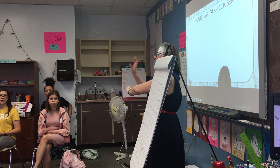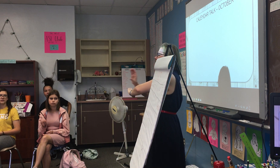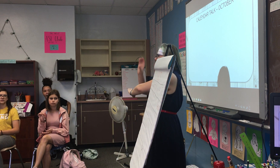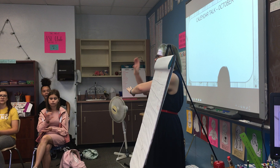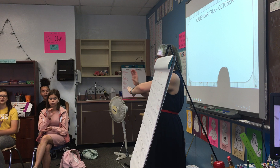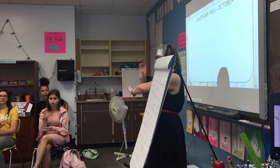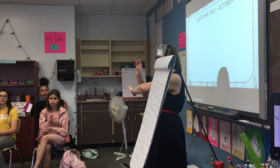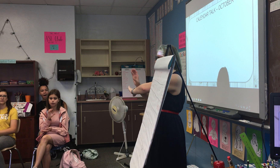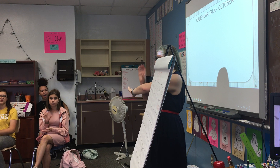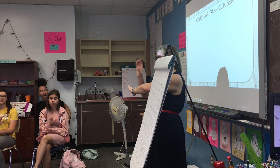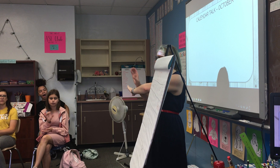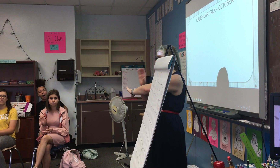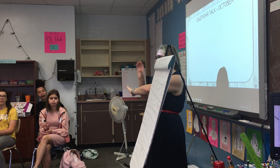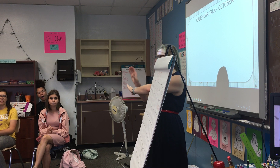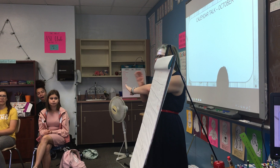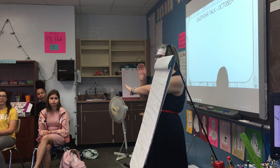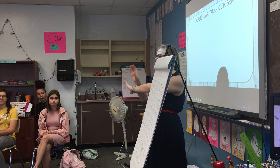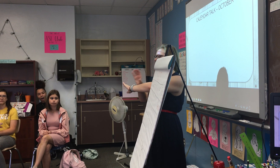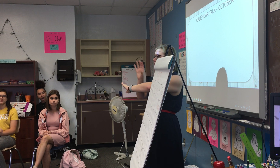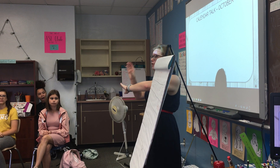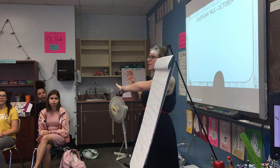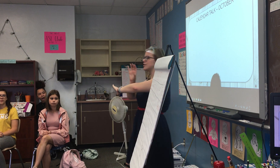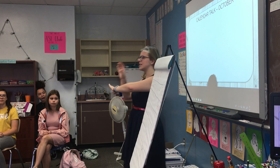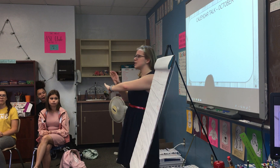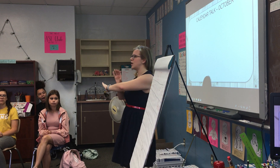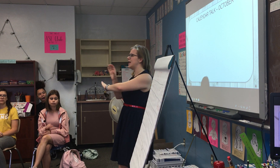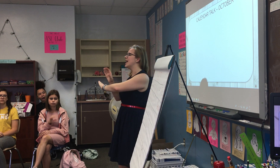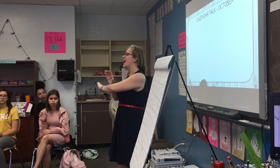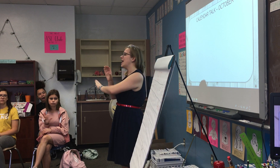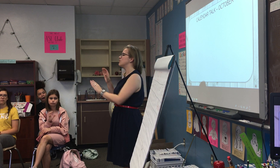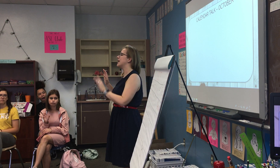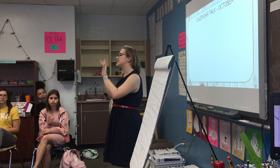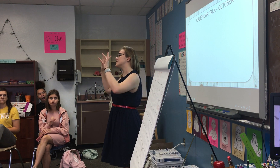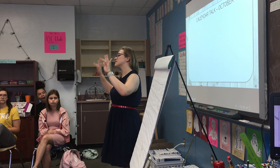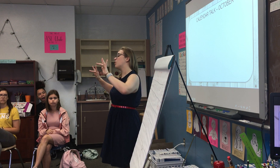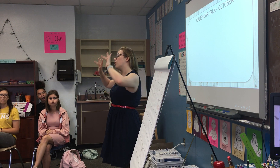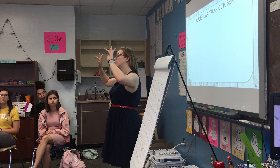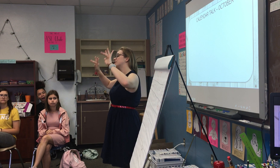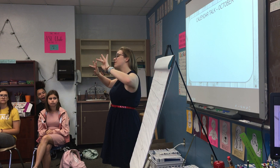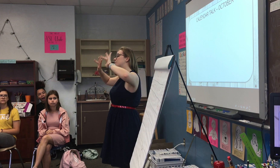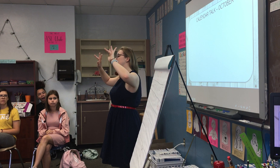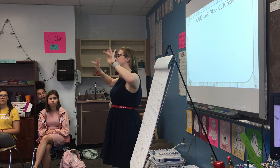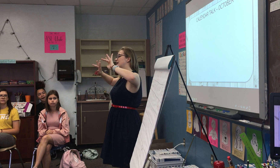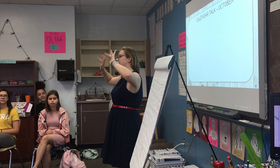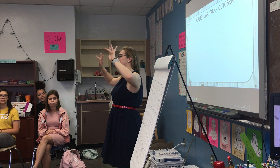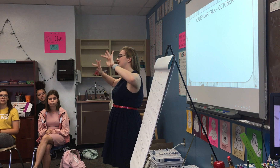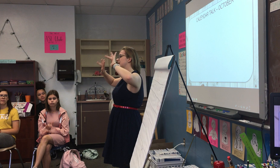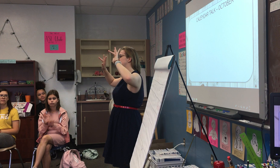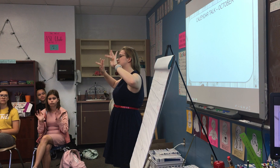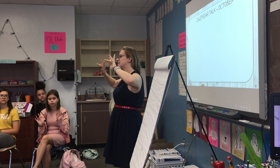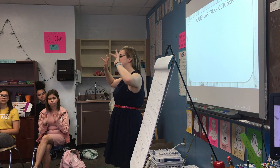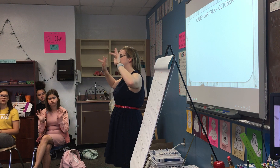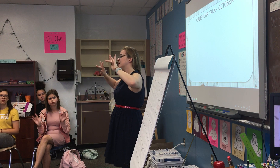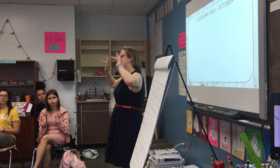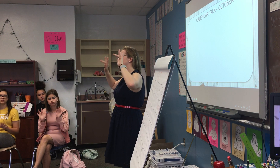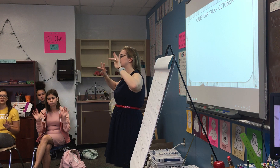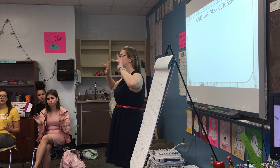a computer. There's two signs for computer. There's this one, and you might see some older deaf people sign this. This